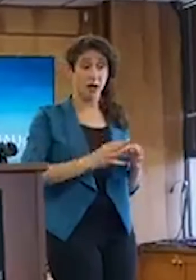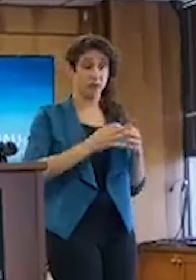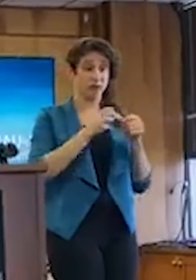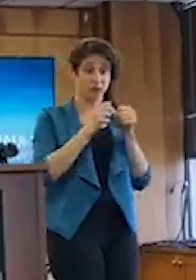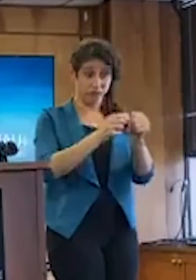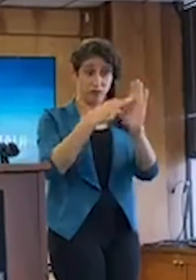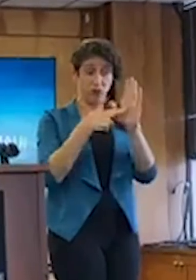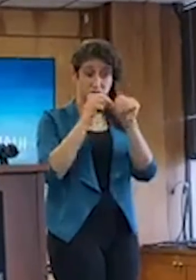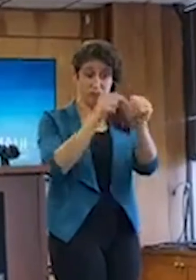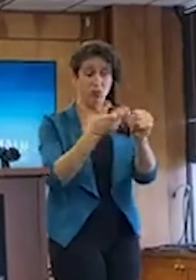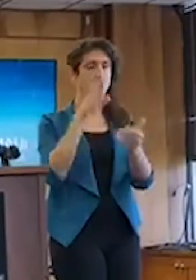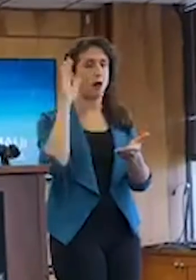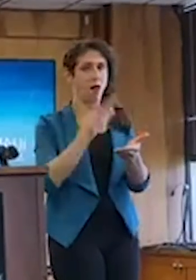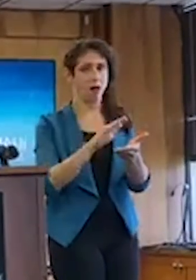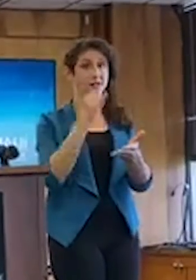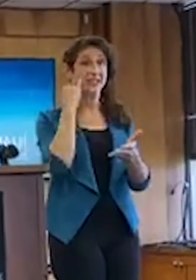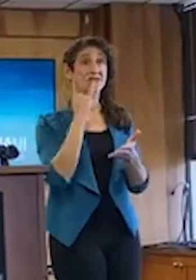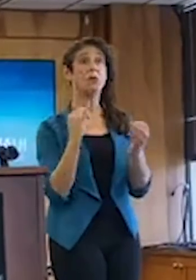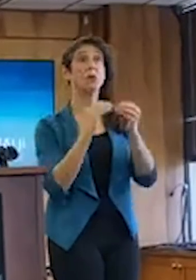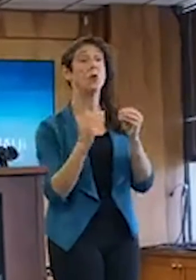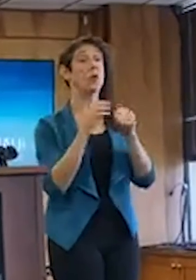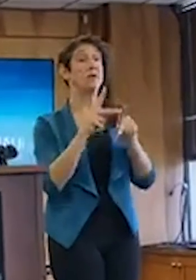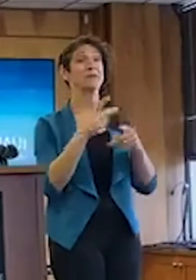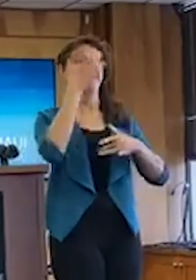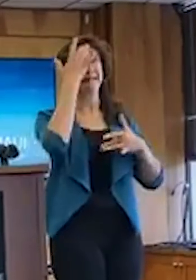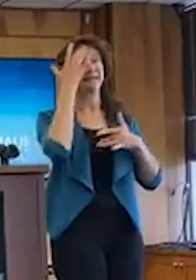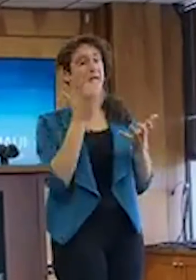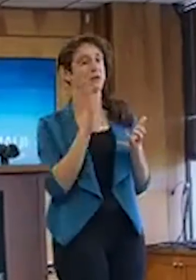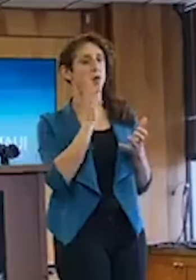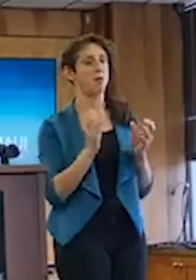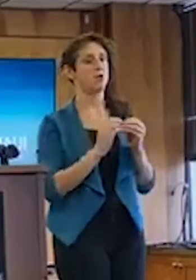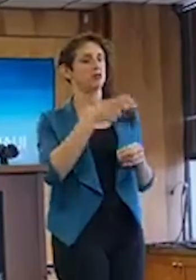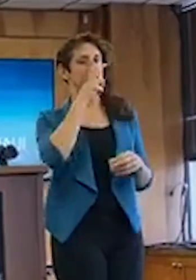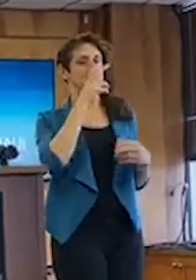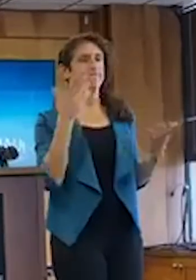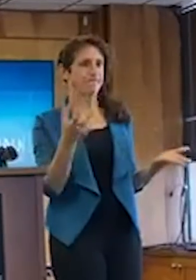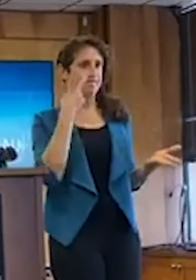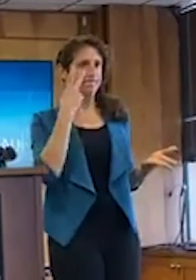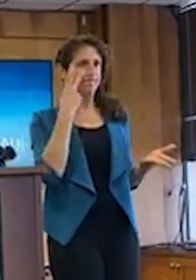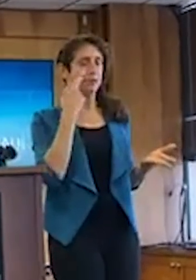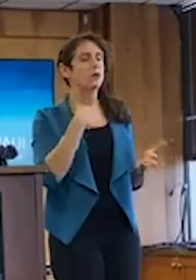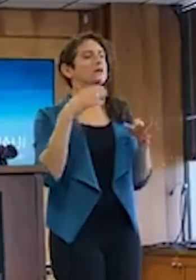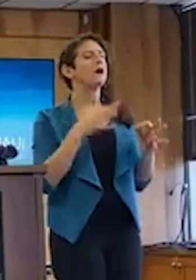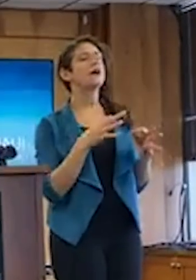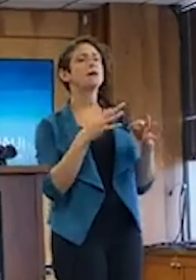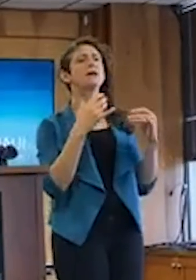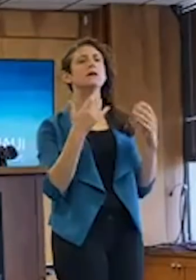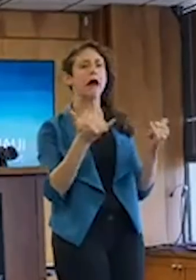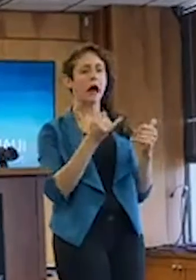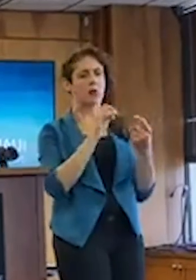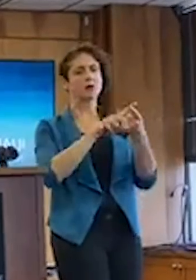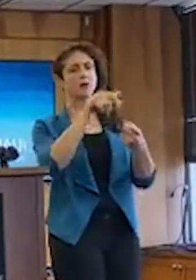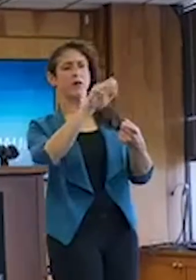or the cases continue to increase, we may even get stricter. So we gave ourselves a period of time for